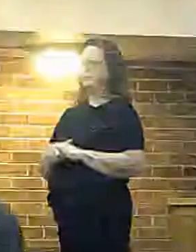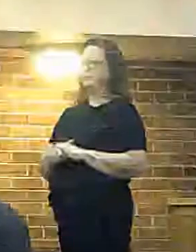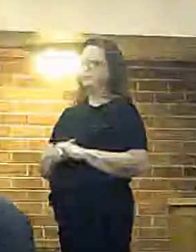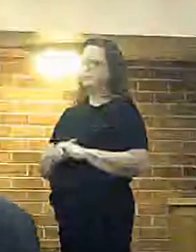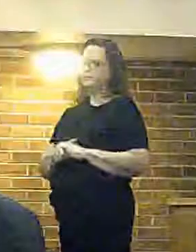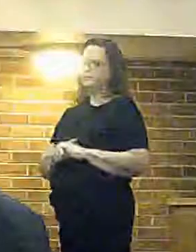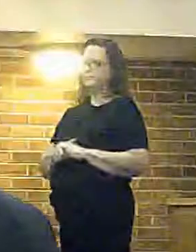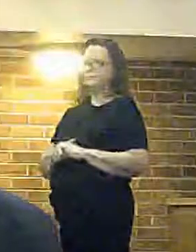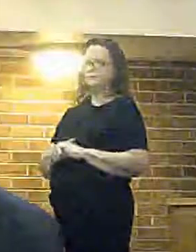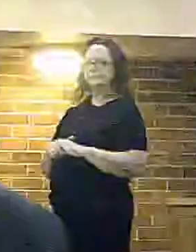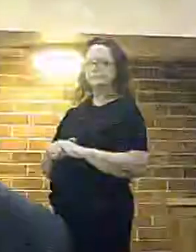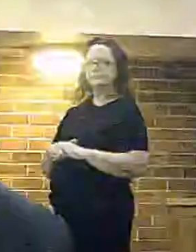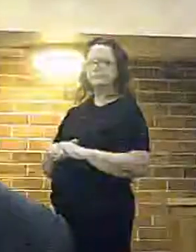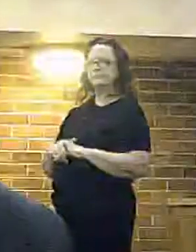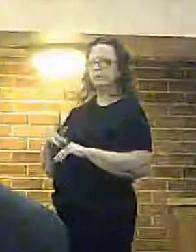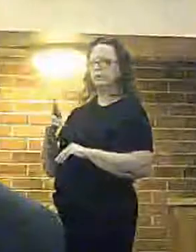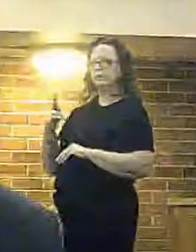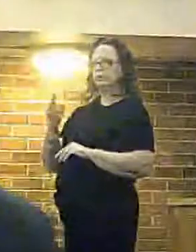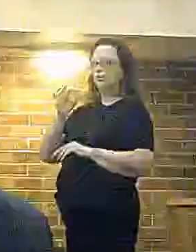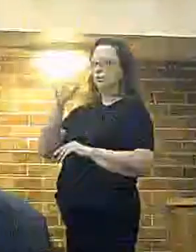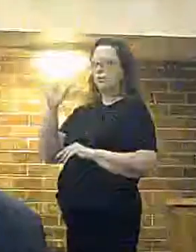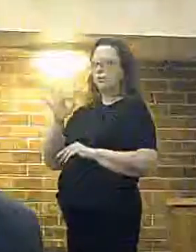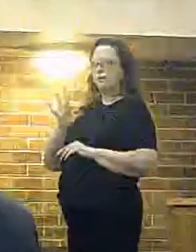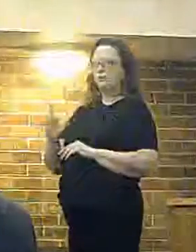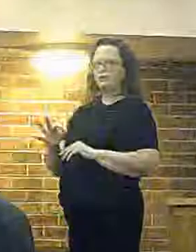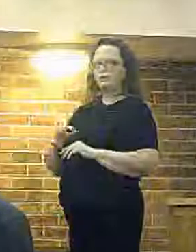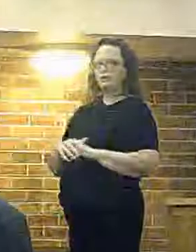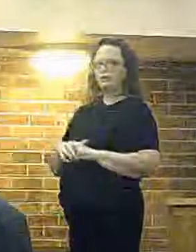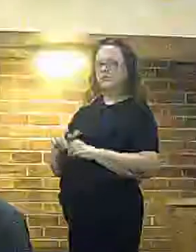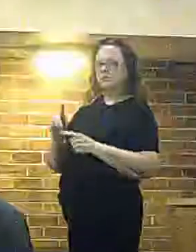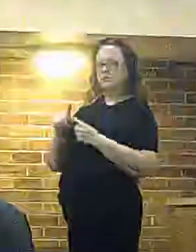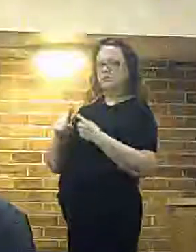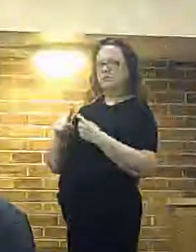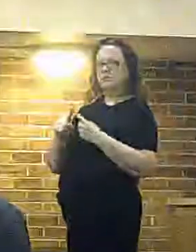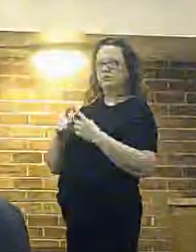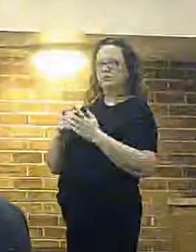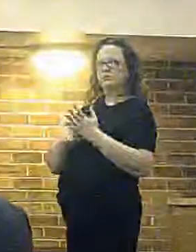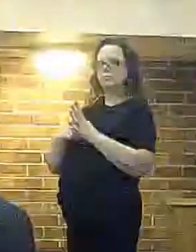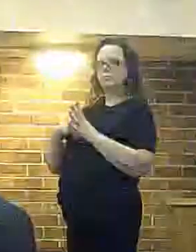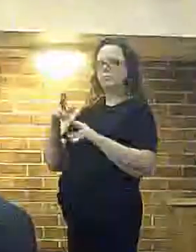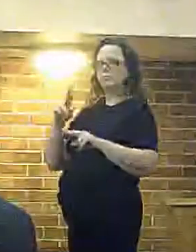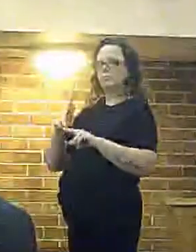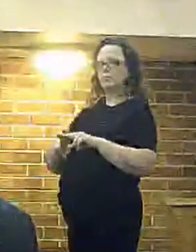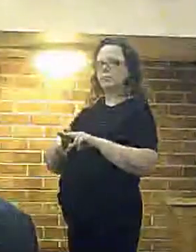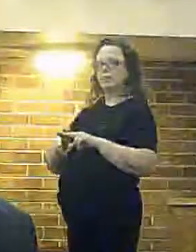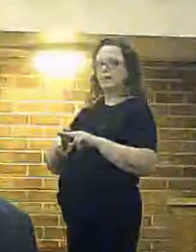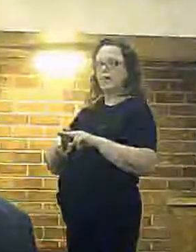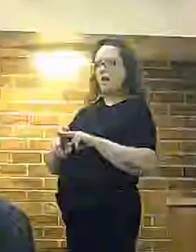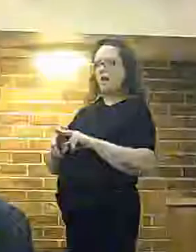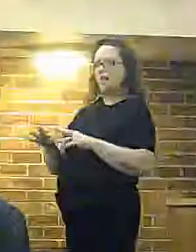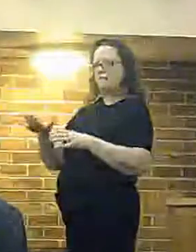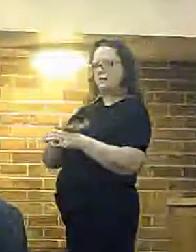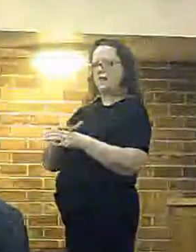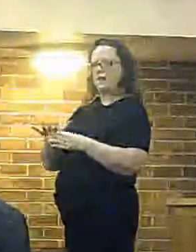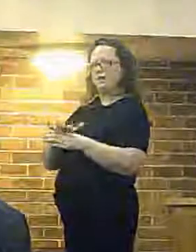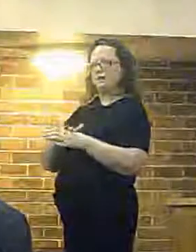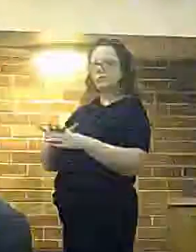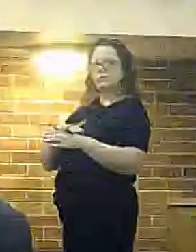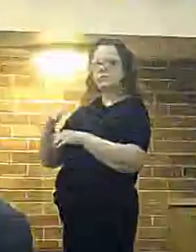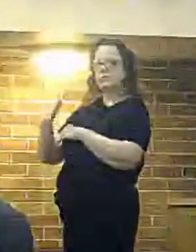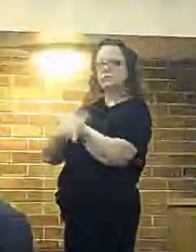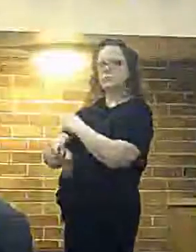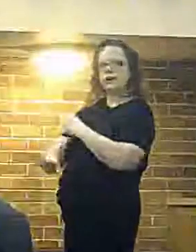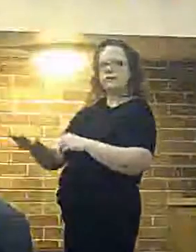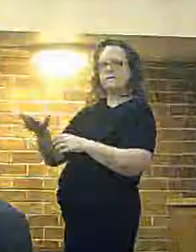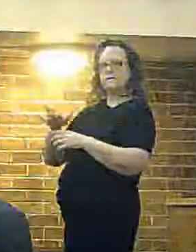Dan, just a couple of questions from this. One suggesting there's an RAF site which is brownfield, and have we considered